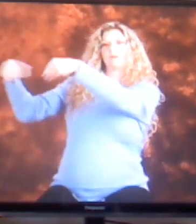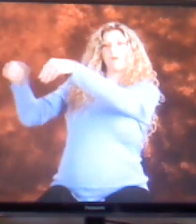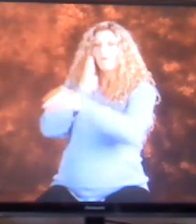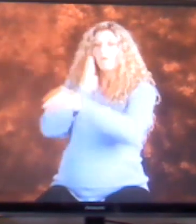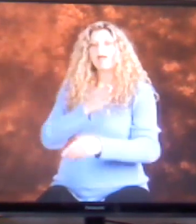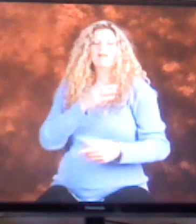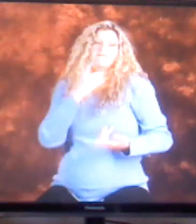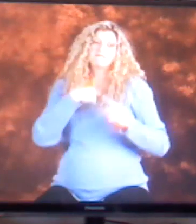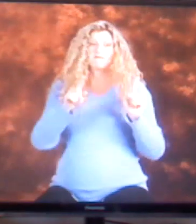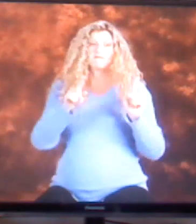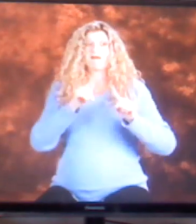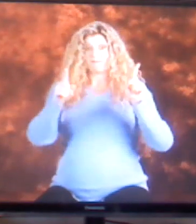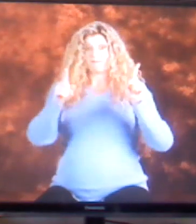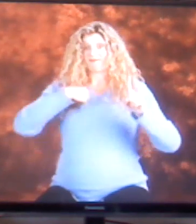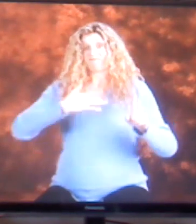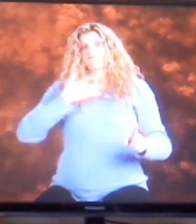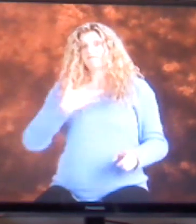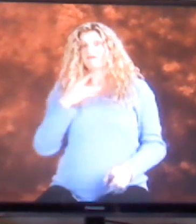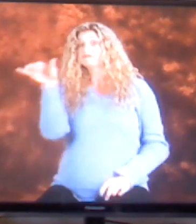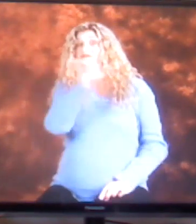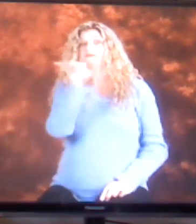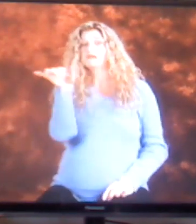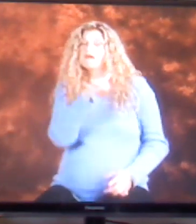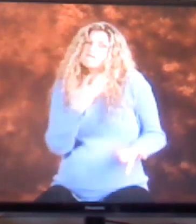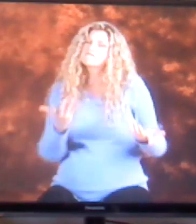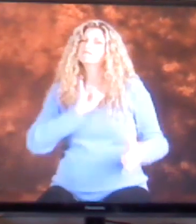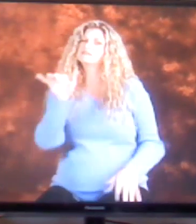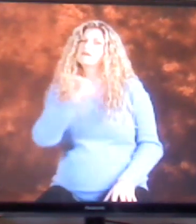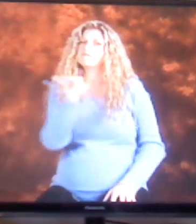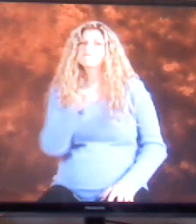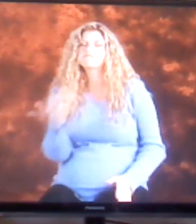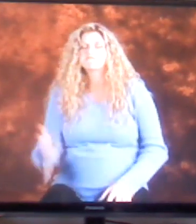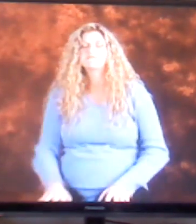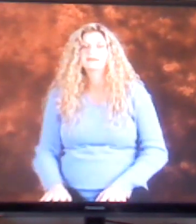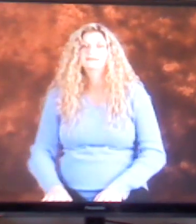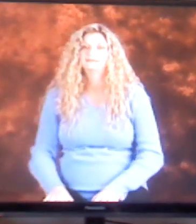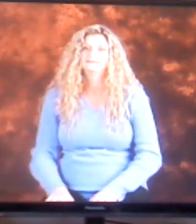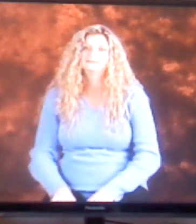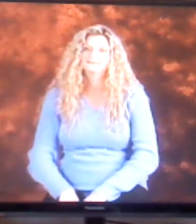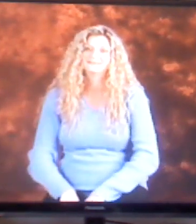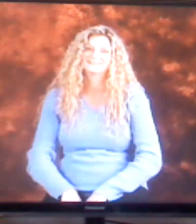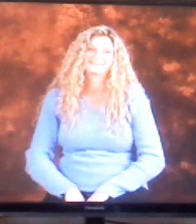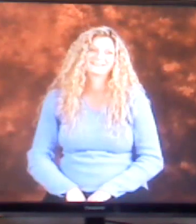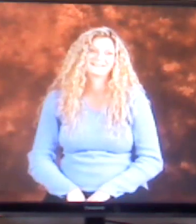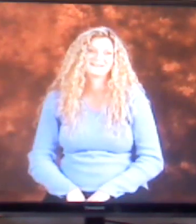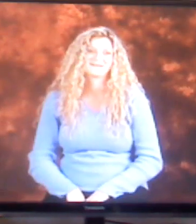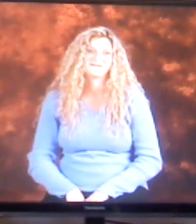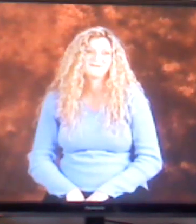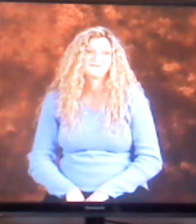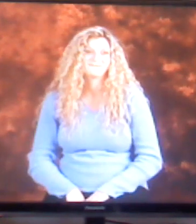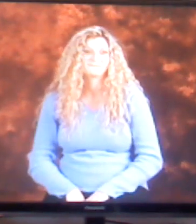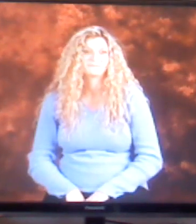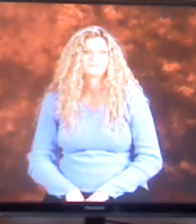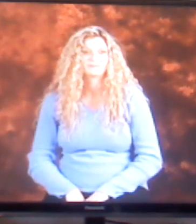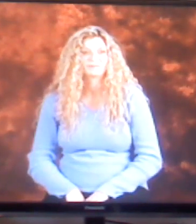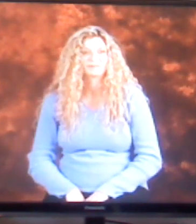I don't know. I mean, deaf people might have a certain type of fashion that's personal to them, but I don't think that it's going to be different. I think it's the same with